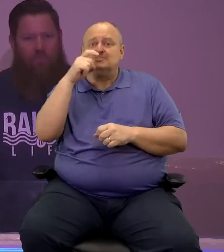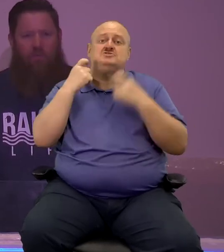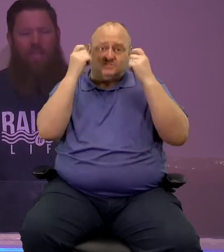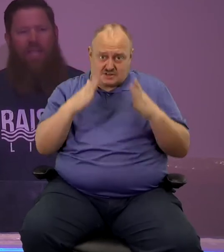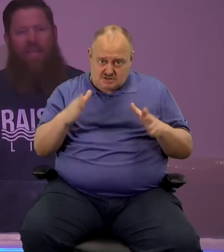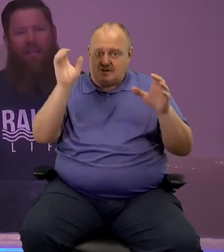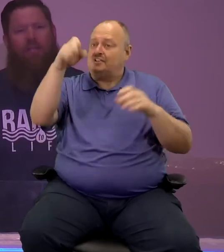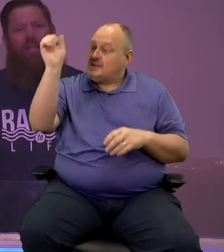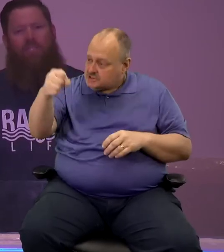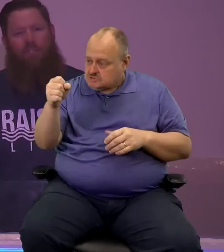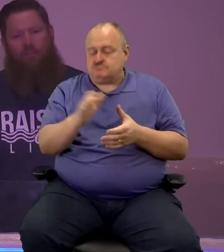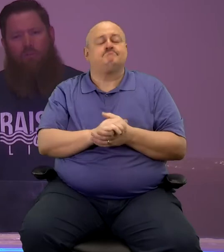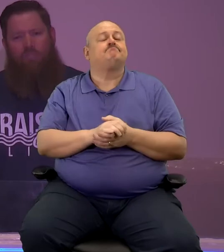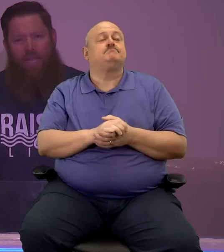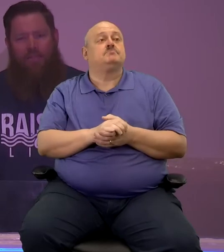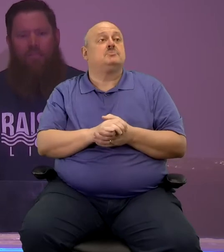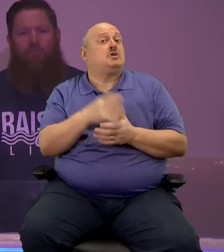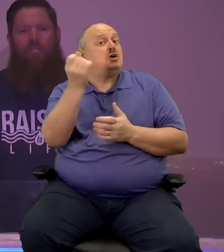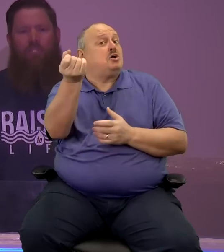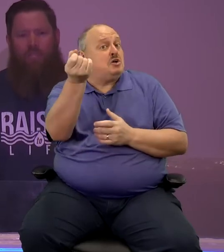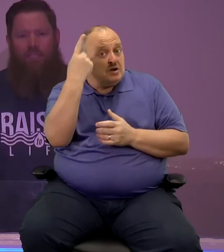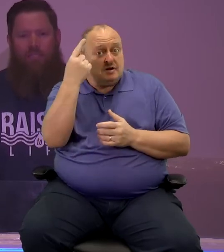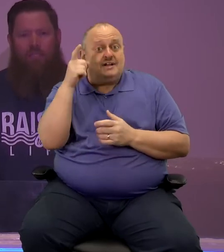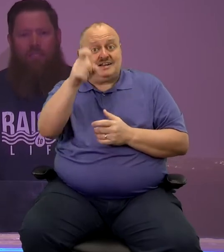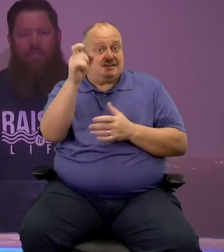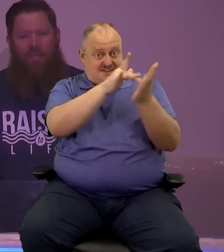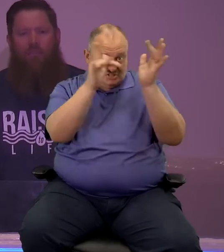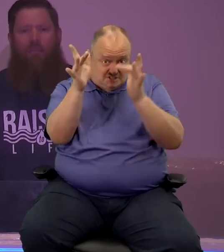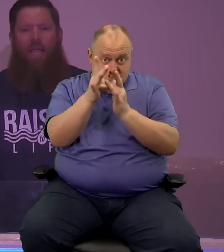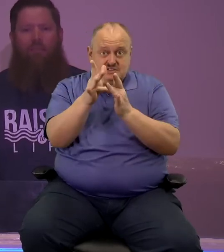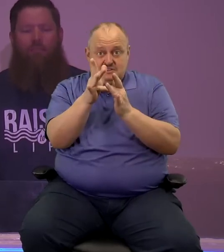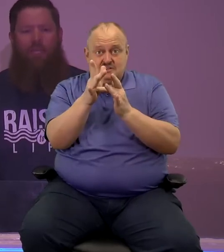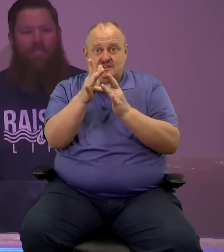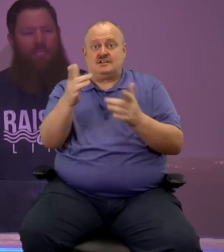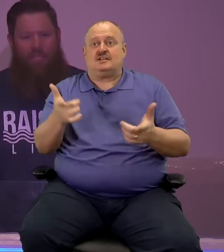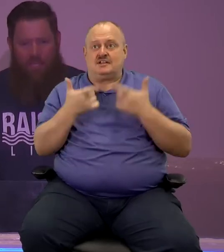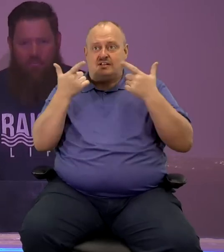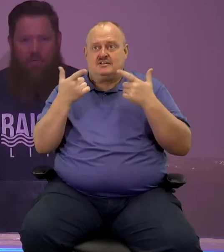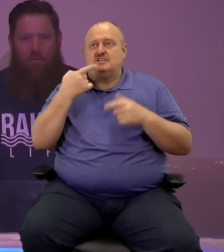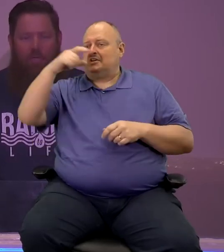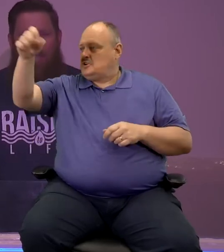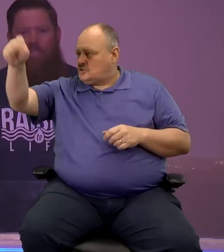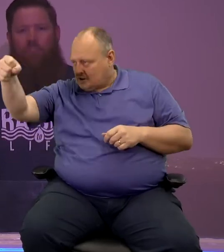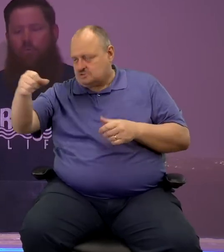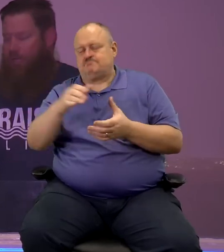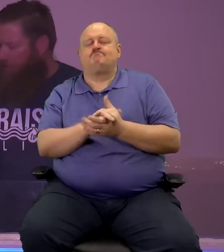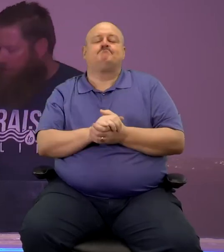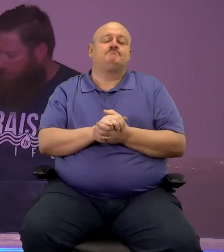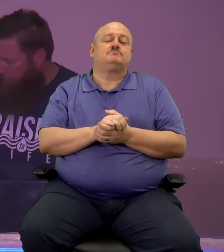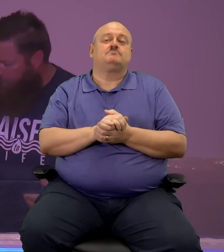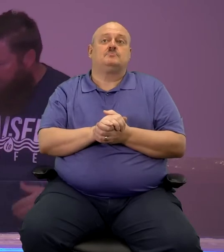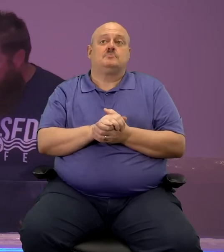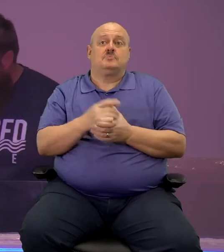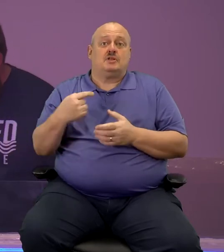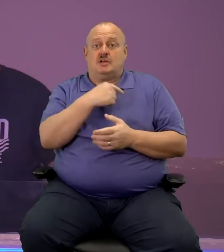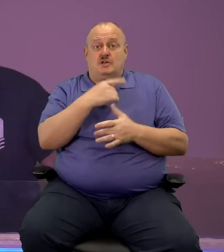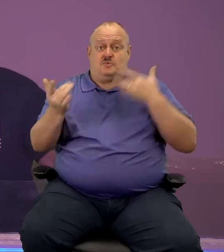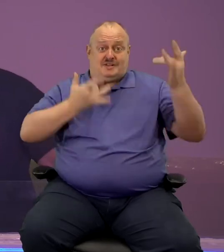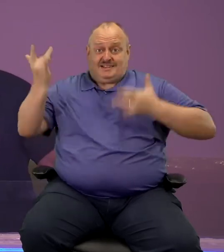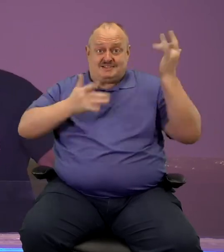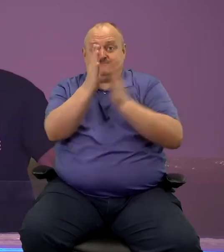yes, sir. And I said, do you understand that you need Jesus in your life? And he said, yes, sir. And so we are super